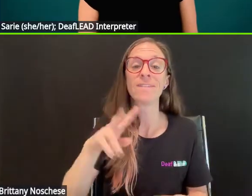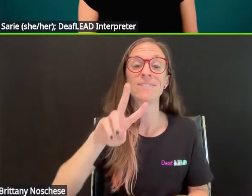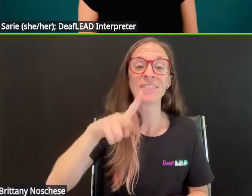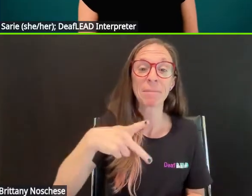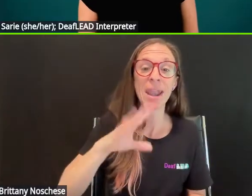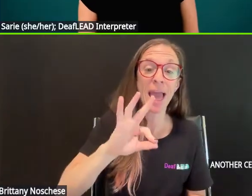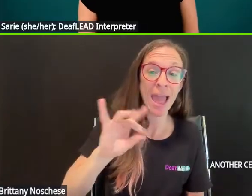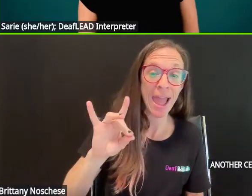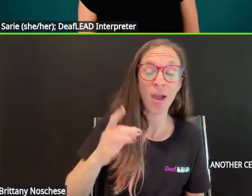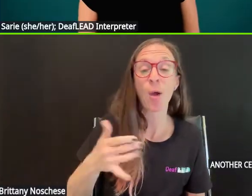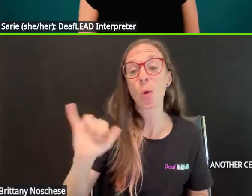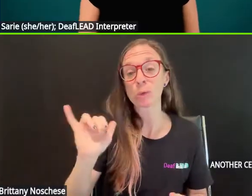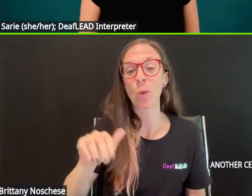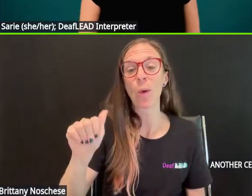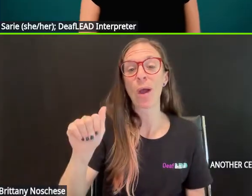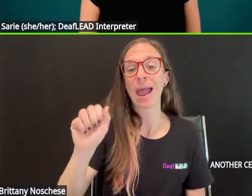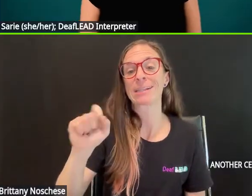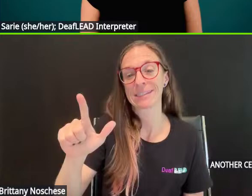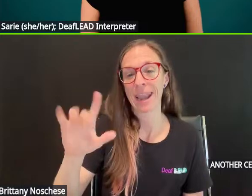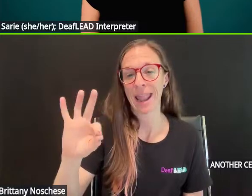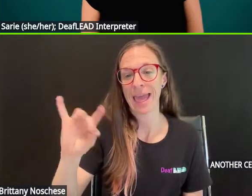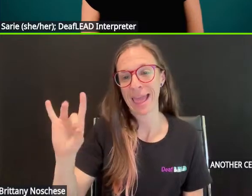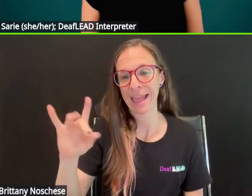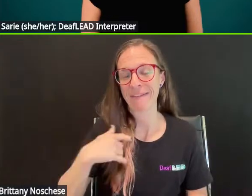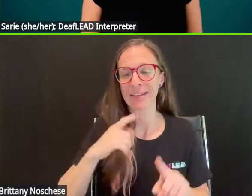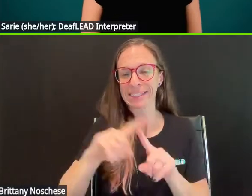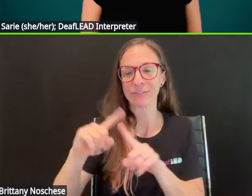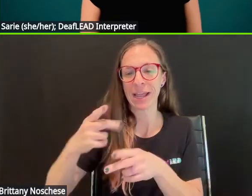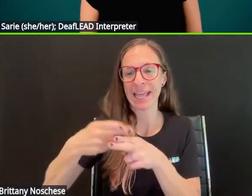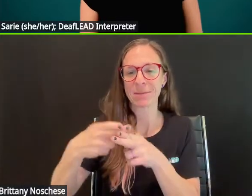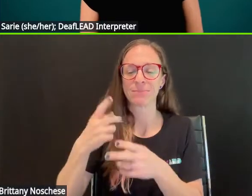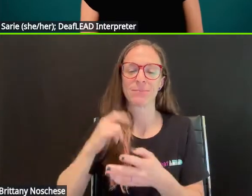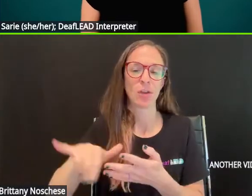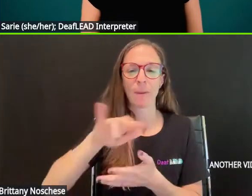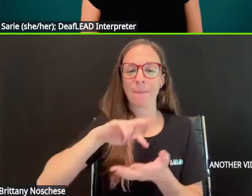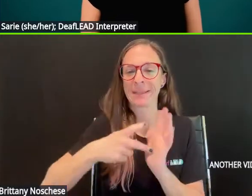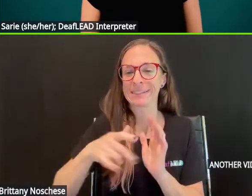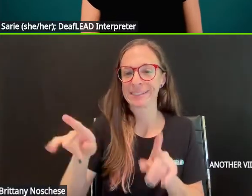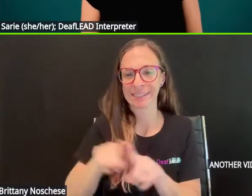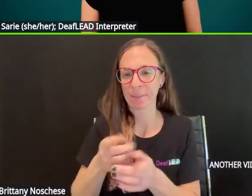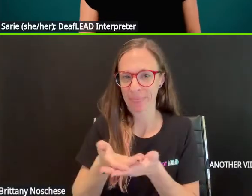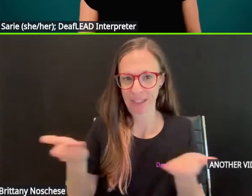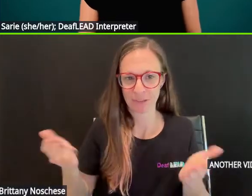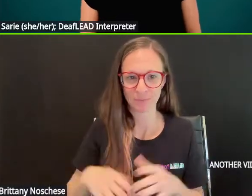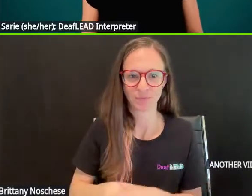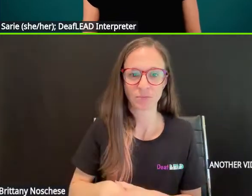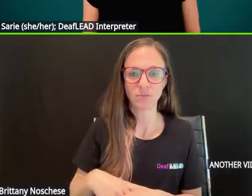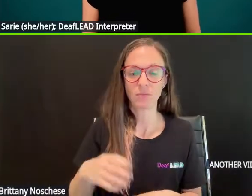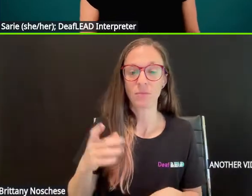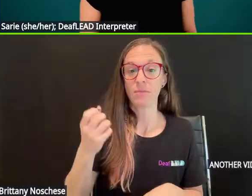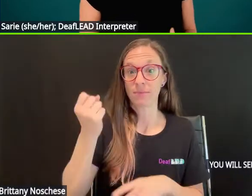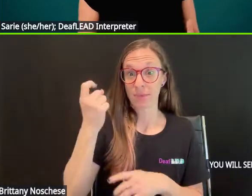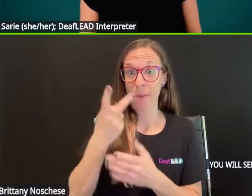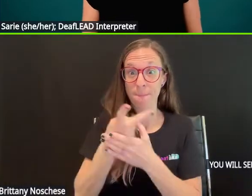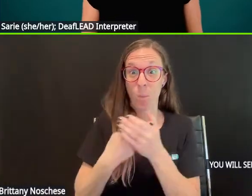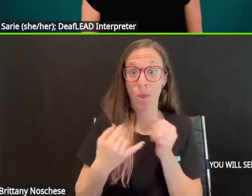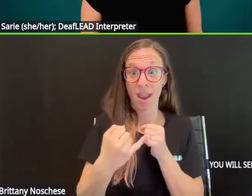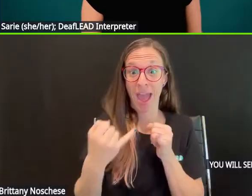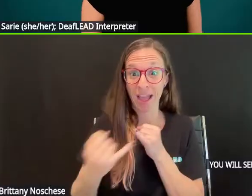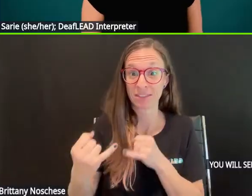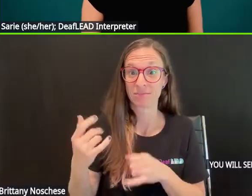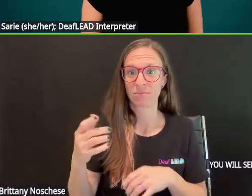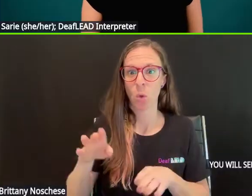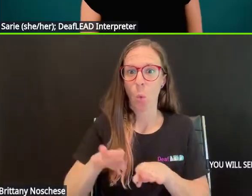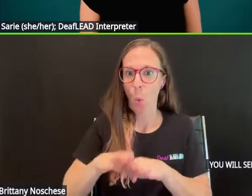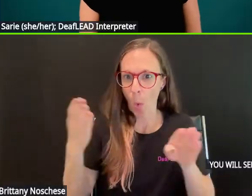Oftentimes you'll see the deaf community calling it VP 988, ASL 988, 988 VP. And so that's common in the deaf community to